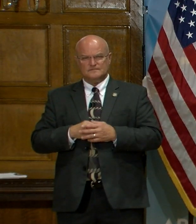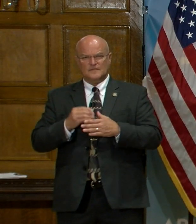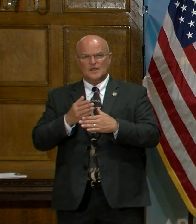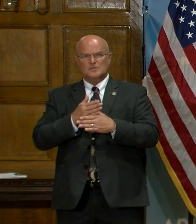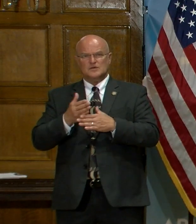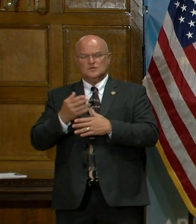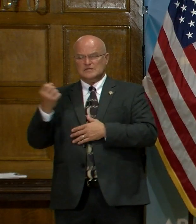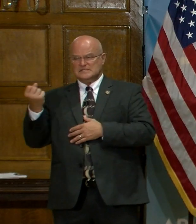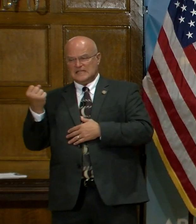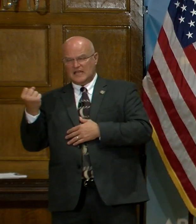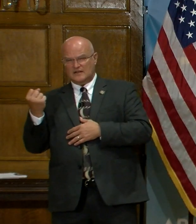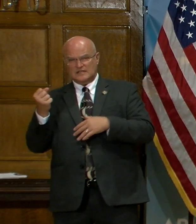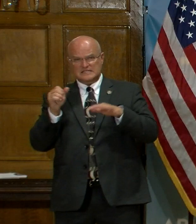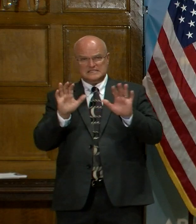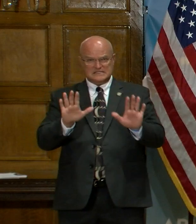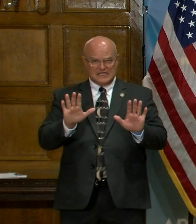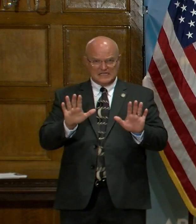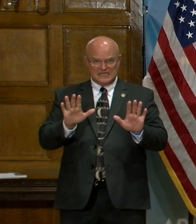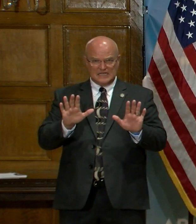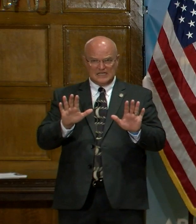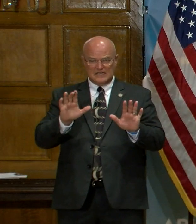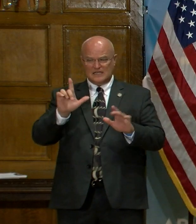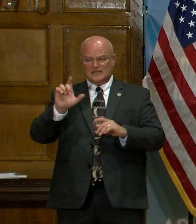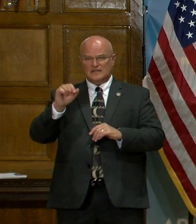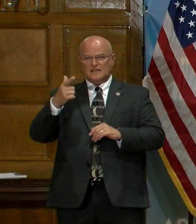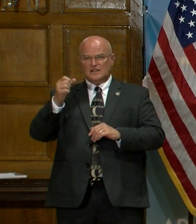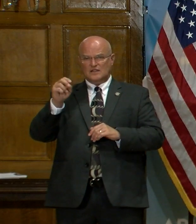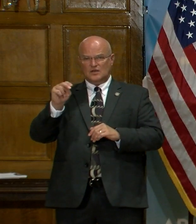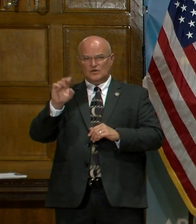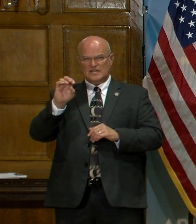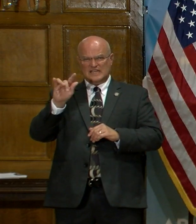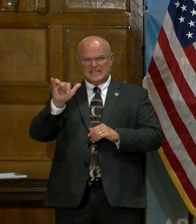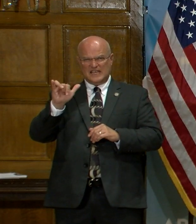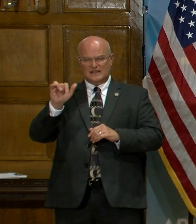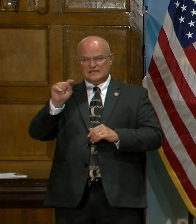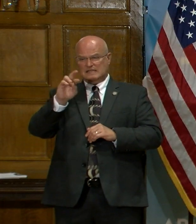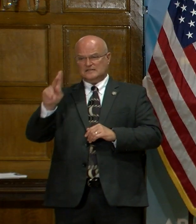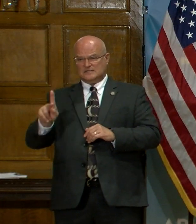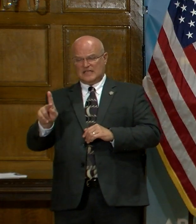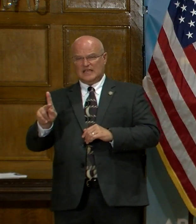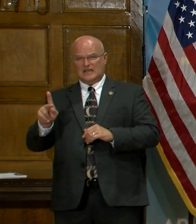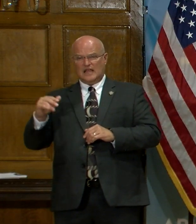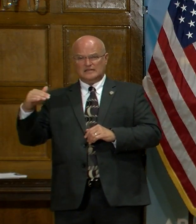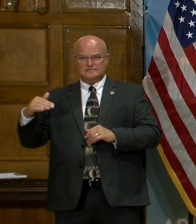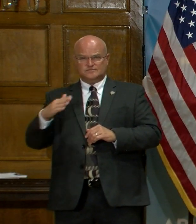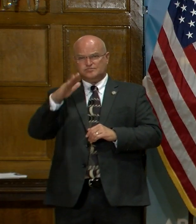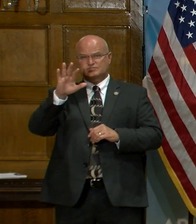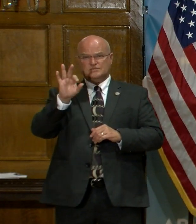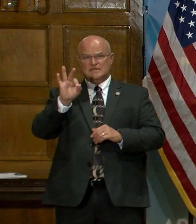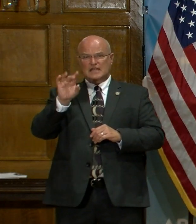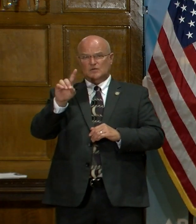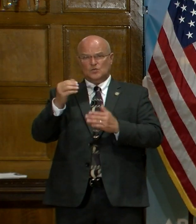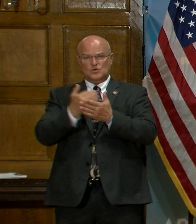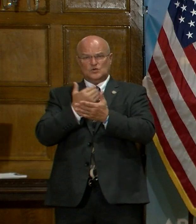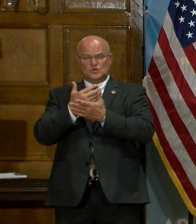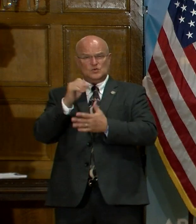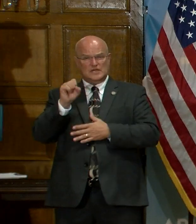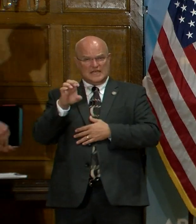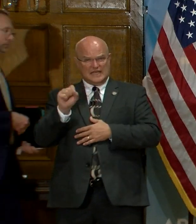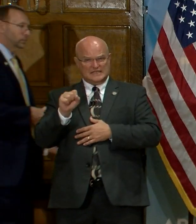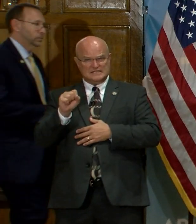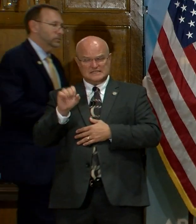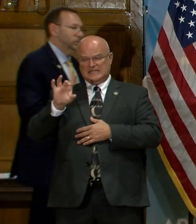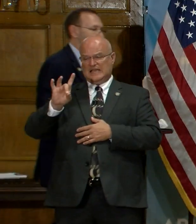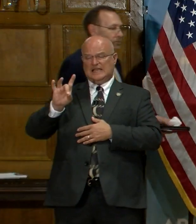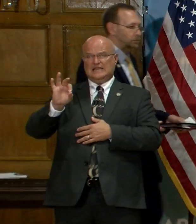Between Saturday and Sunday, Miller County, which is the Texarkana area, had a surge of 91 new positive cases and 89